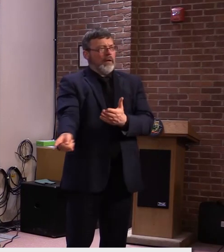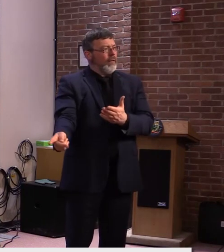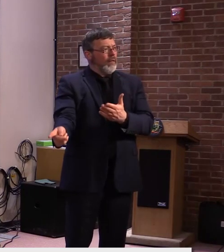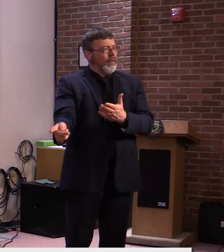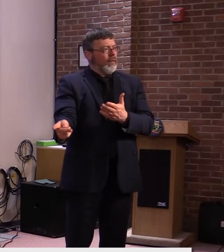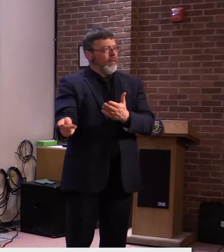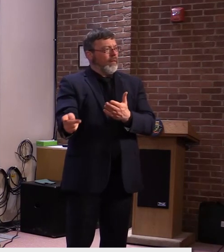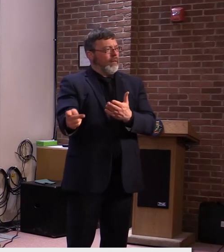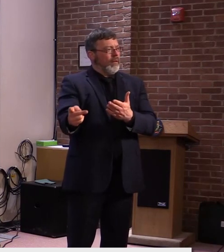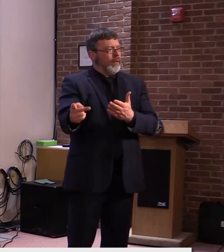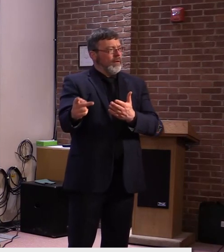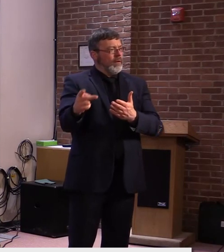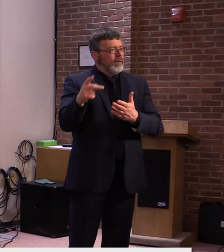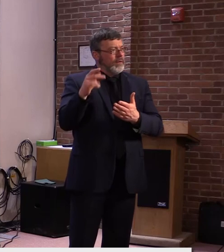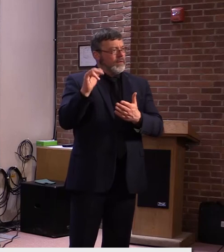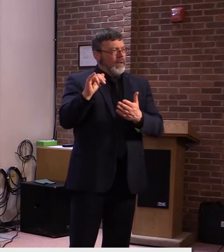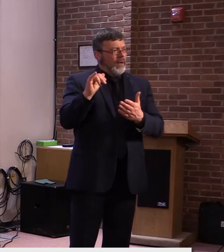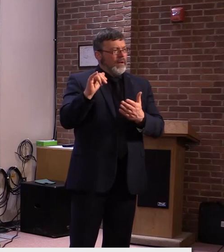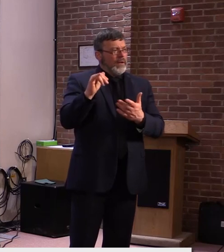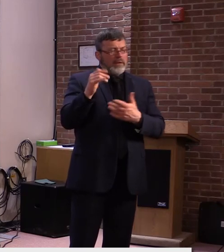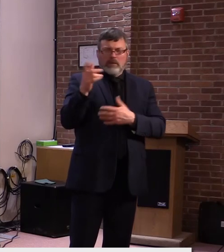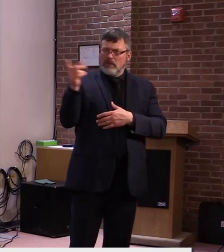group?